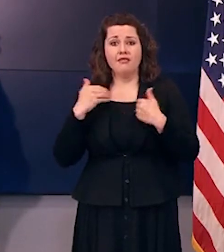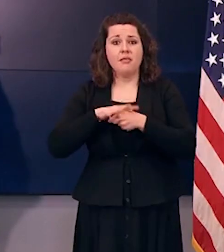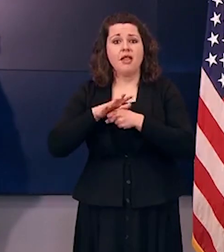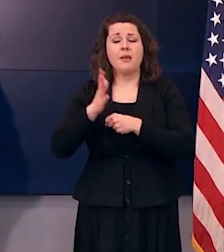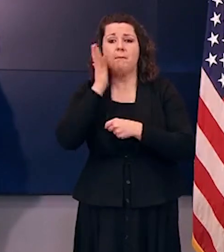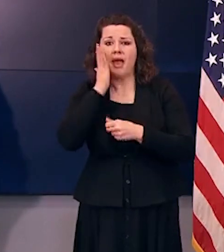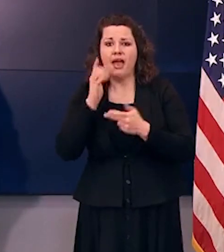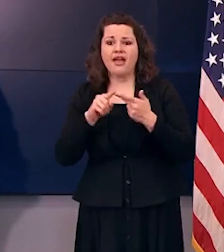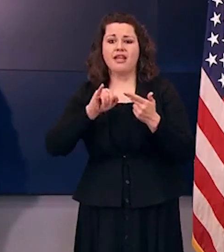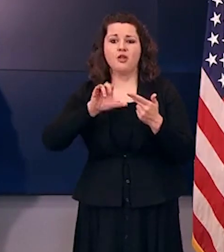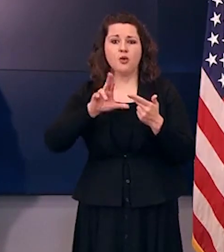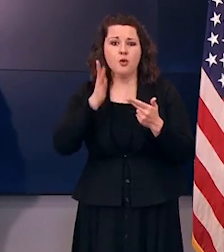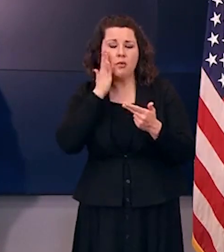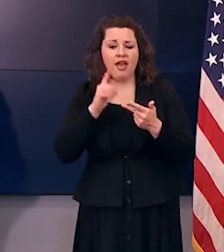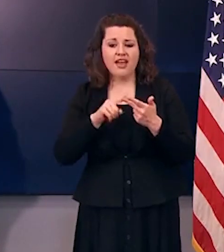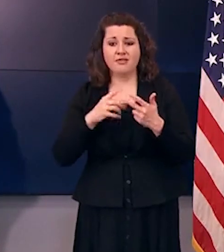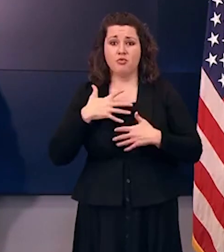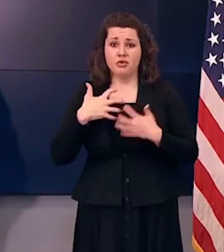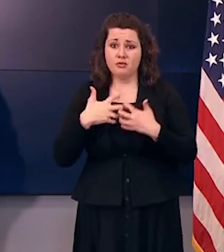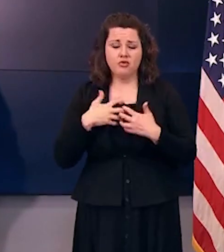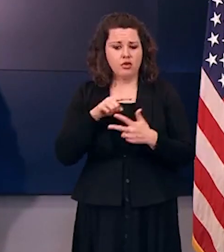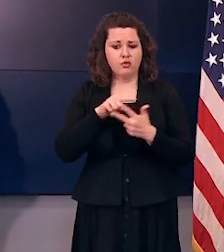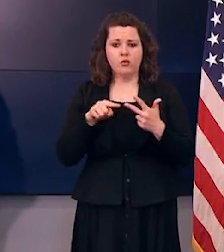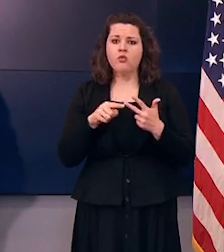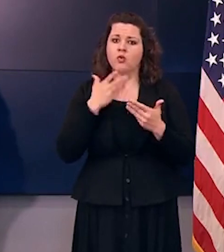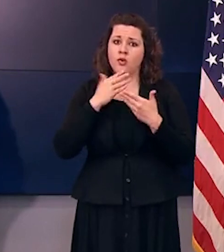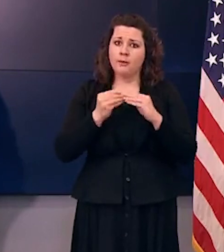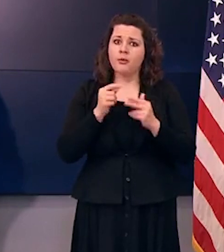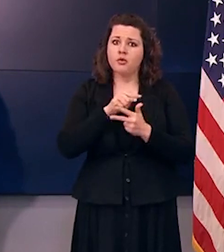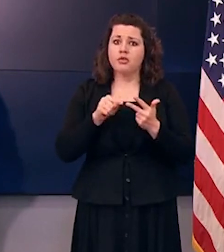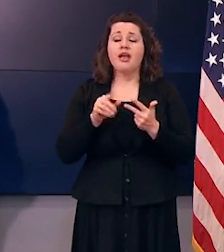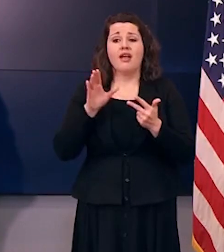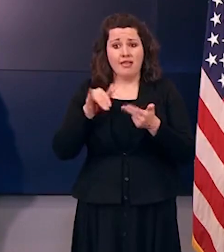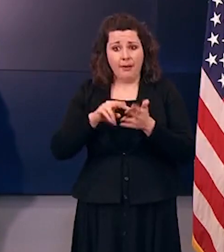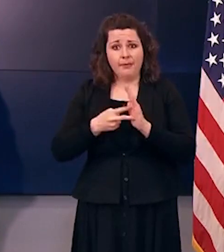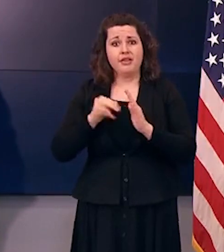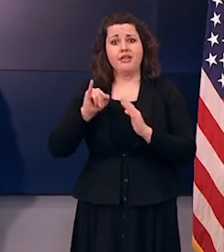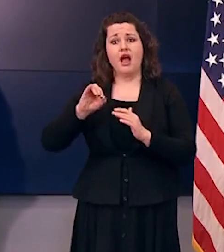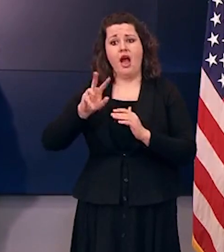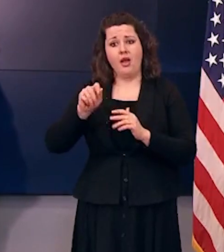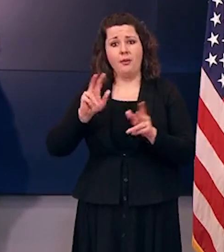ICU beds and ventilators. And that's a reflection of Iowans listening and